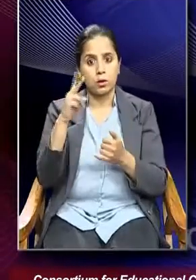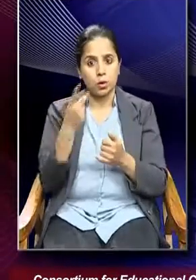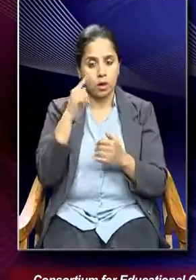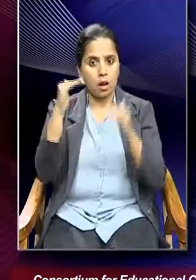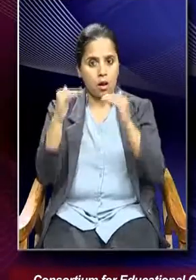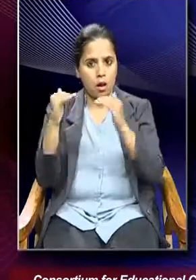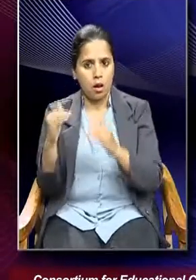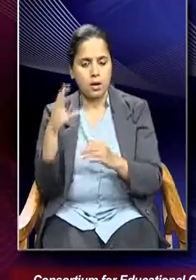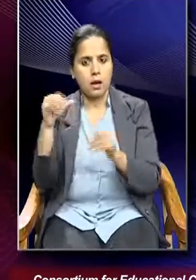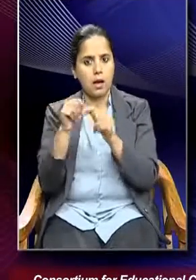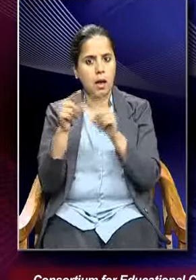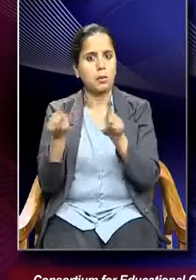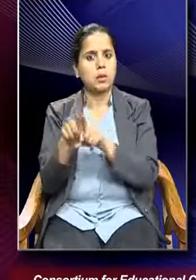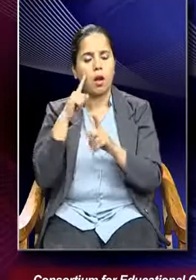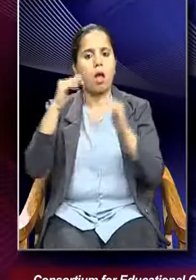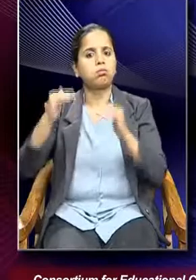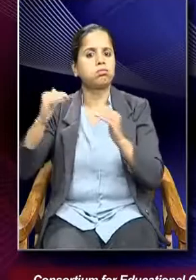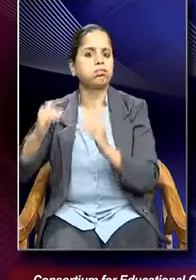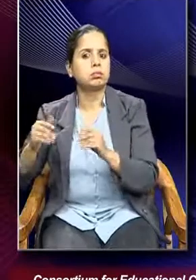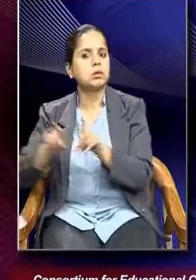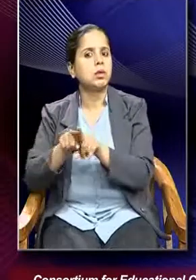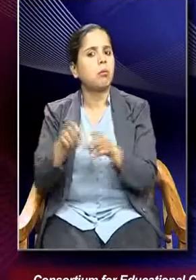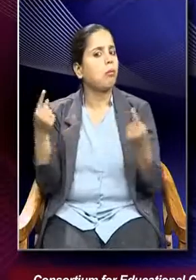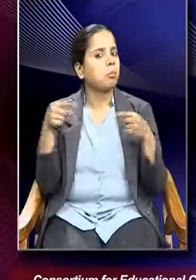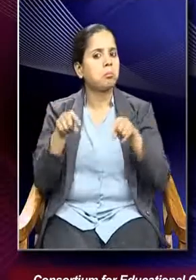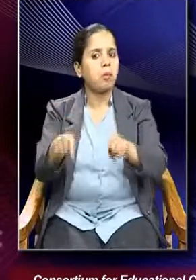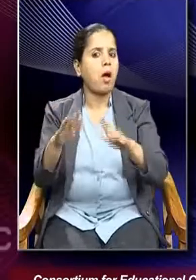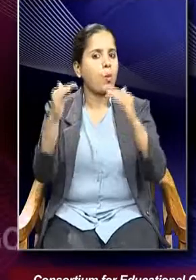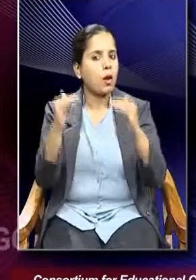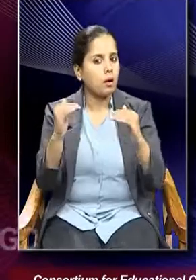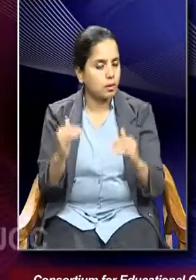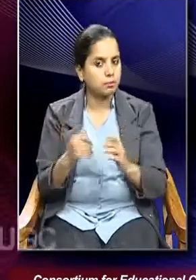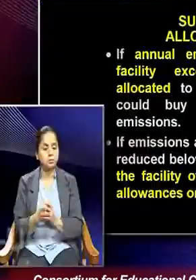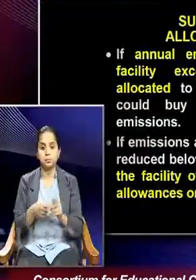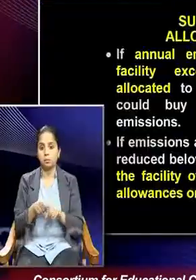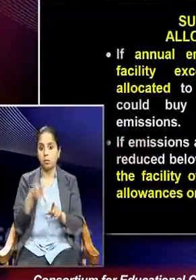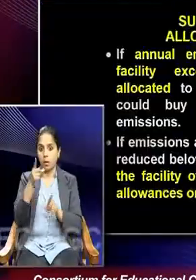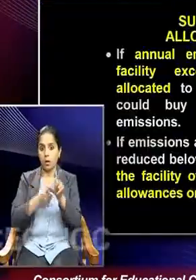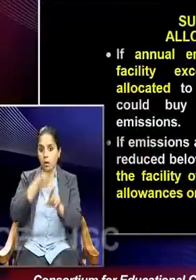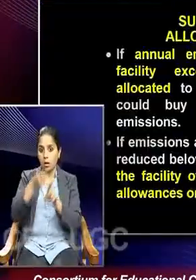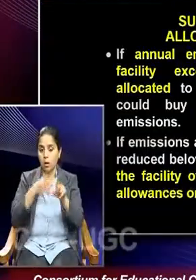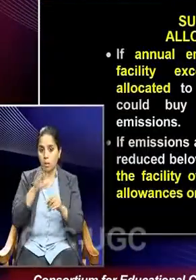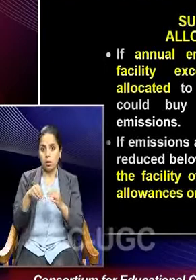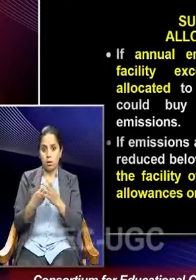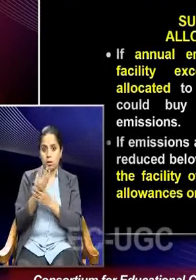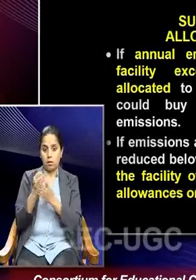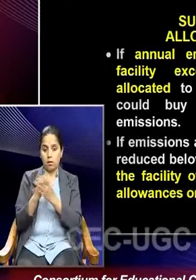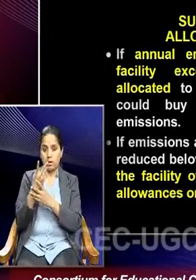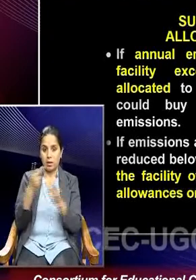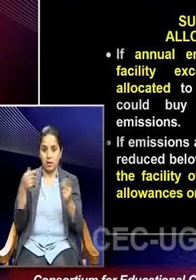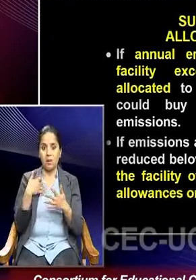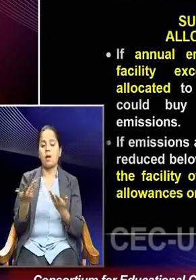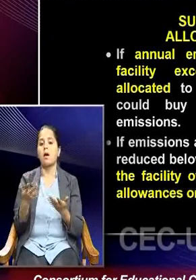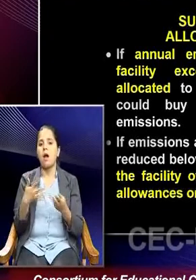declining, the cap also keep on declining. If the annual emission at the